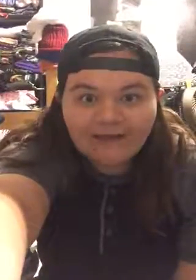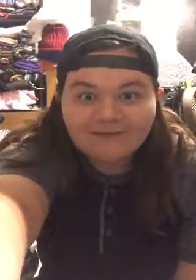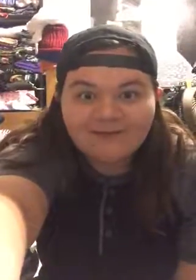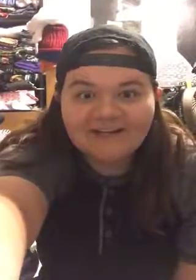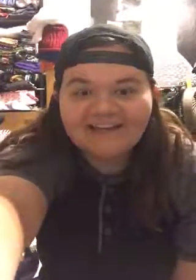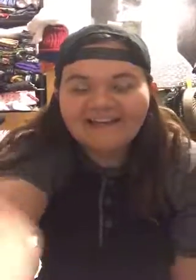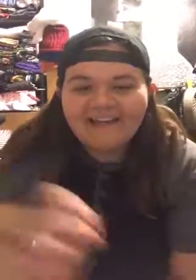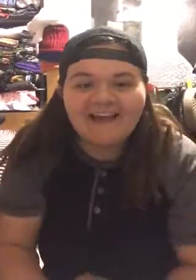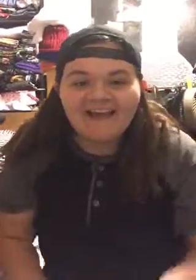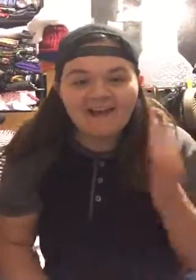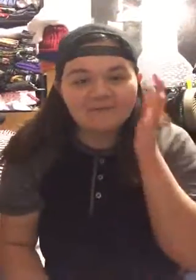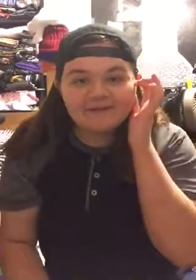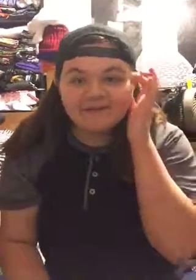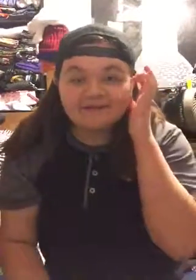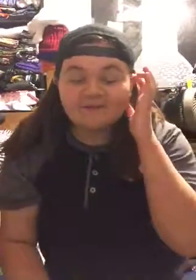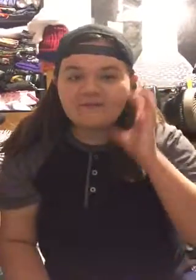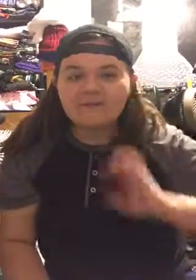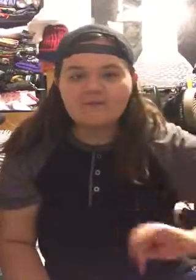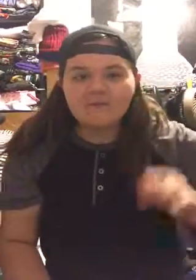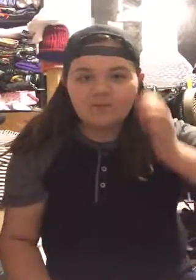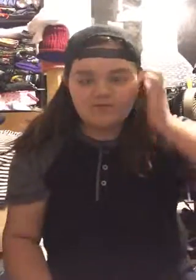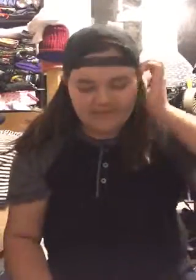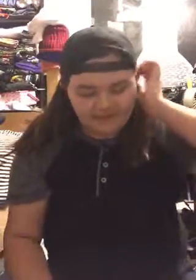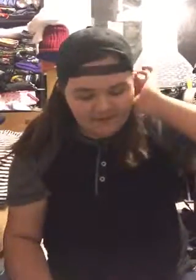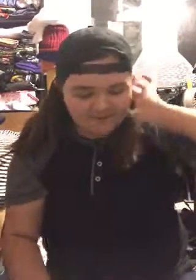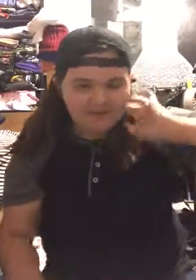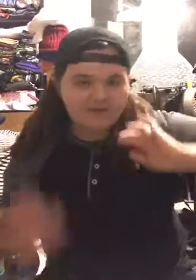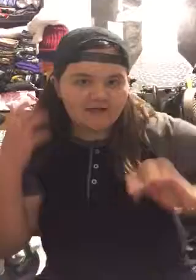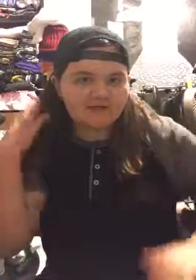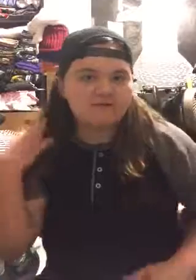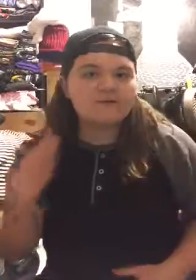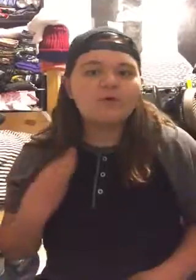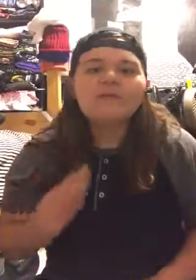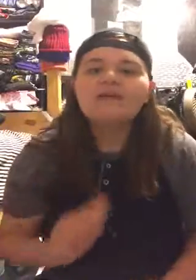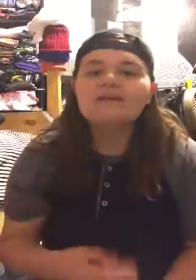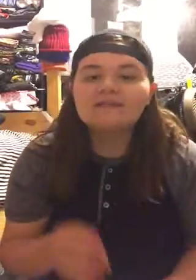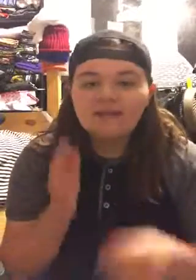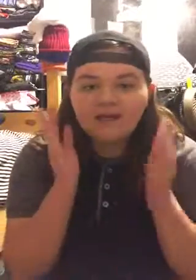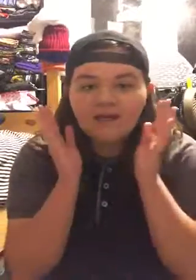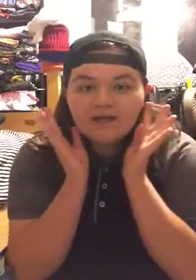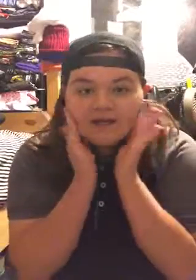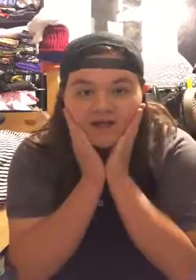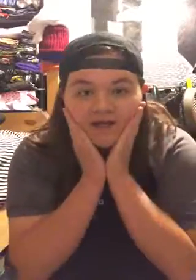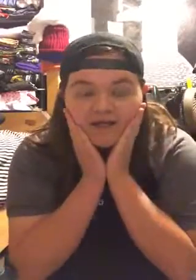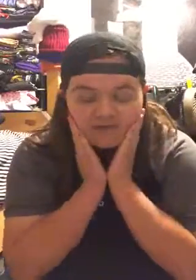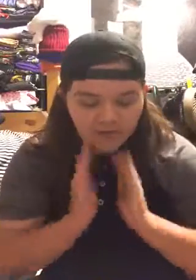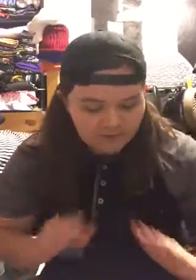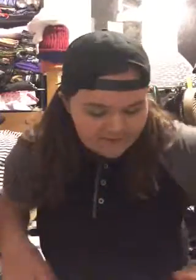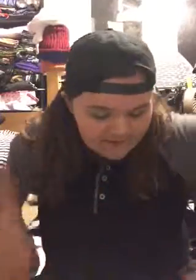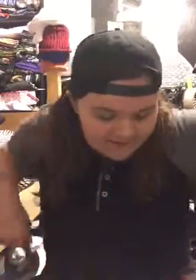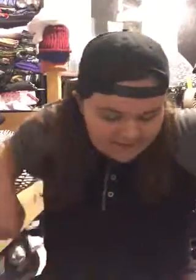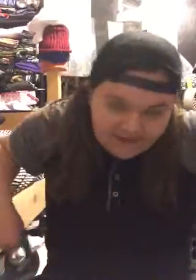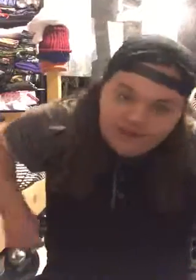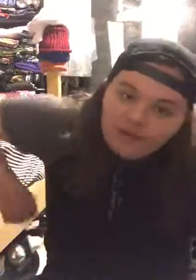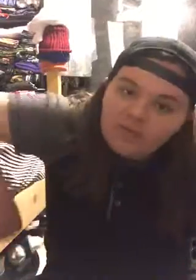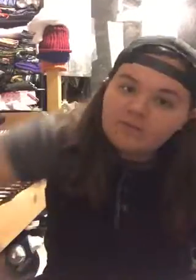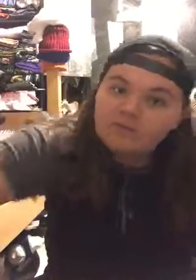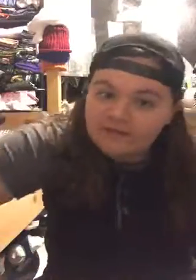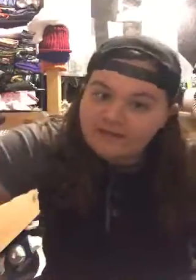Okay, it's recording. Hi, Aubrey. Okay, so I've got a little bit more time now, so I thought I'd give you some more because I have homework and things, and I'll probably forget